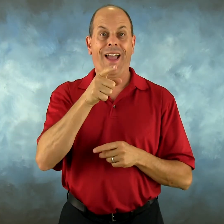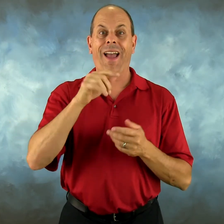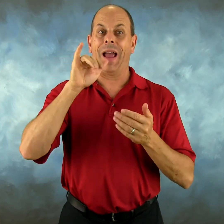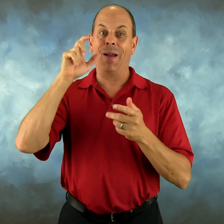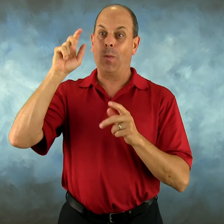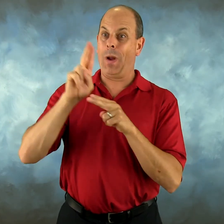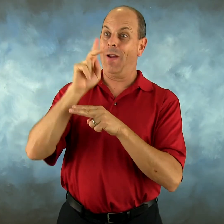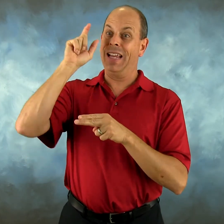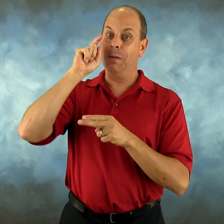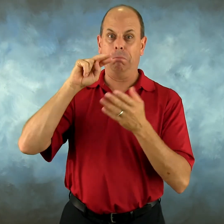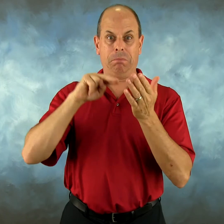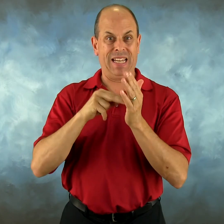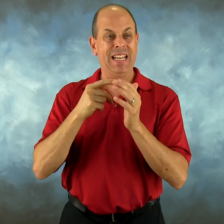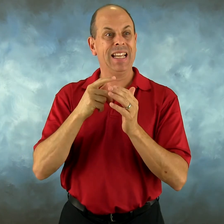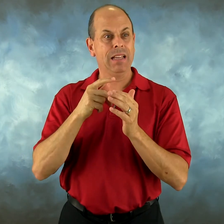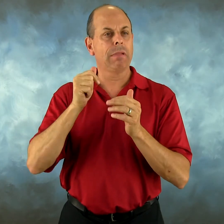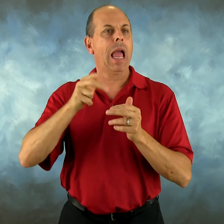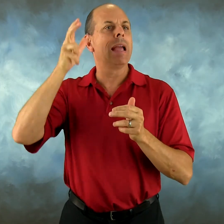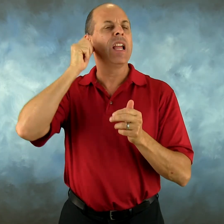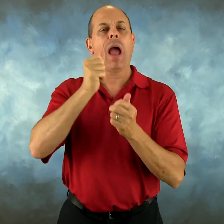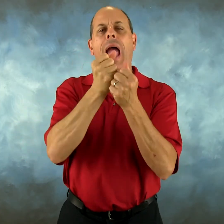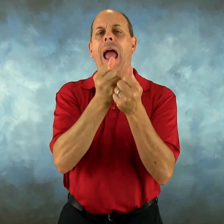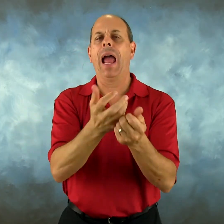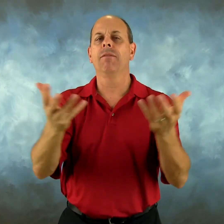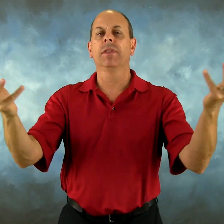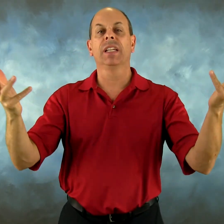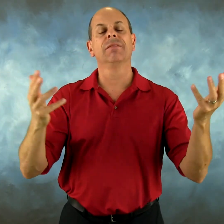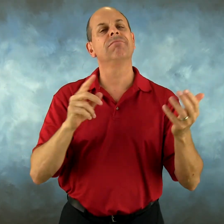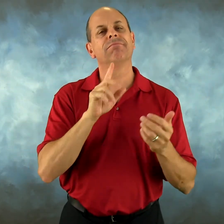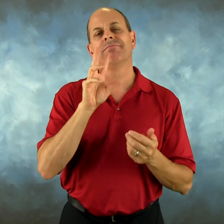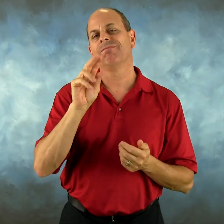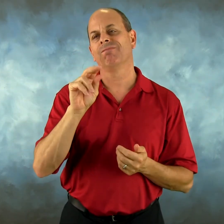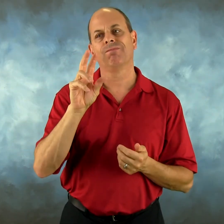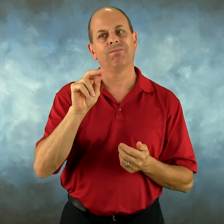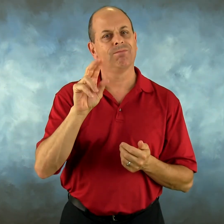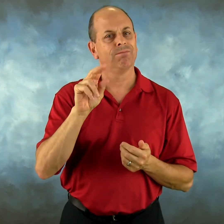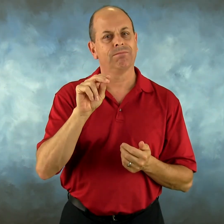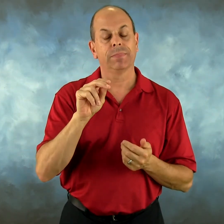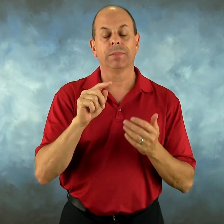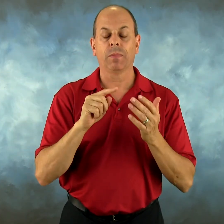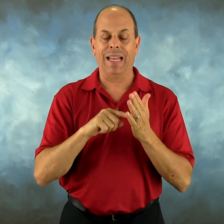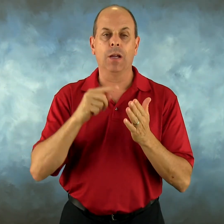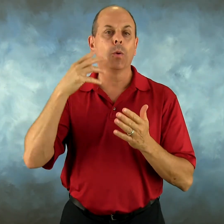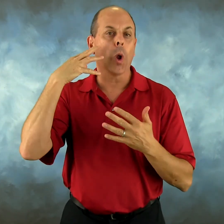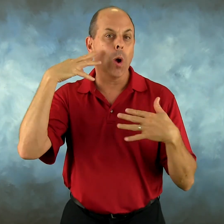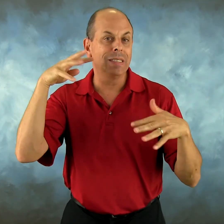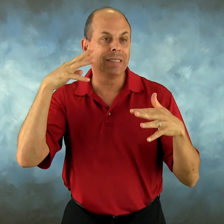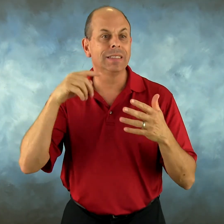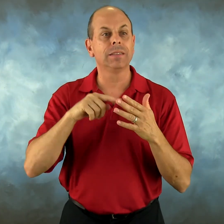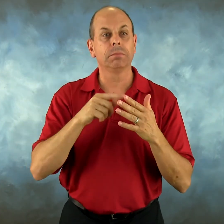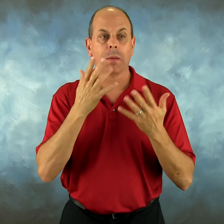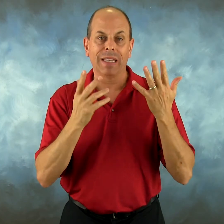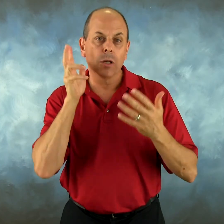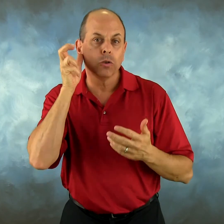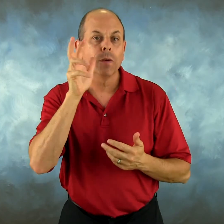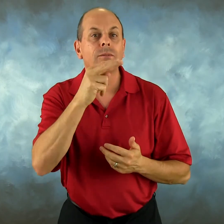Some of those patients might wear a hearing aid. When you think of a patient wearing a hearing aid, you might assume they can hear